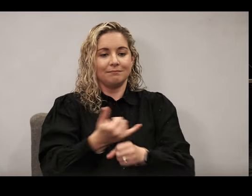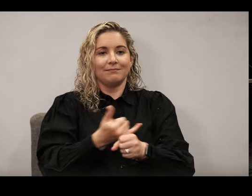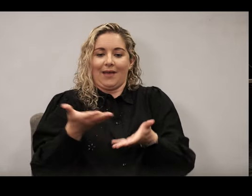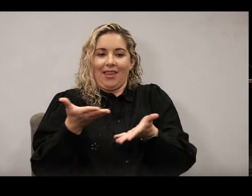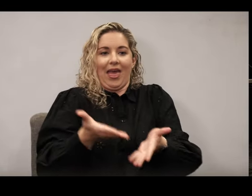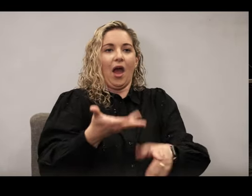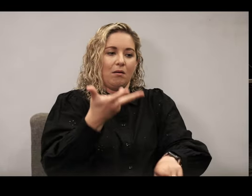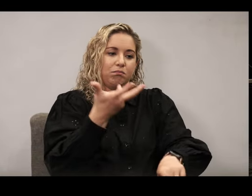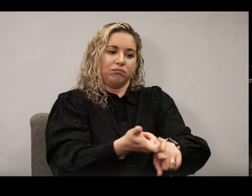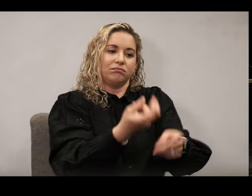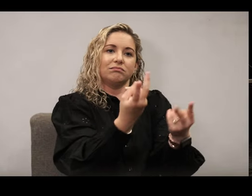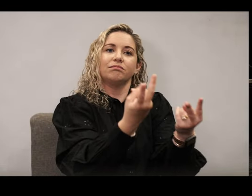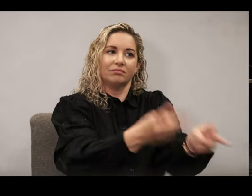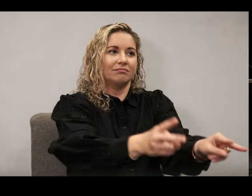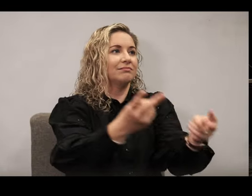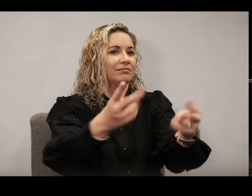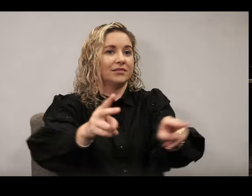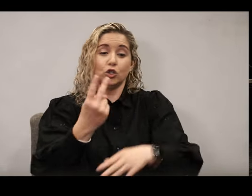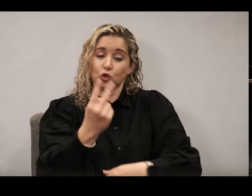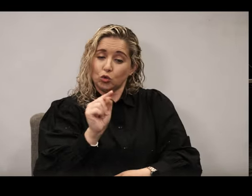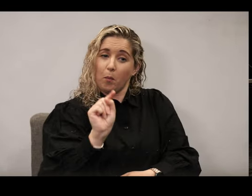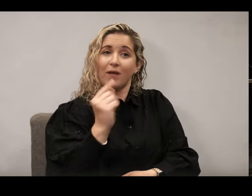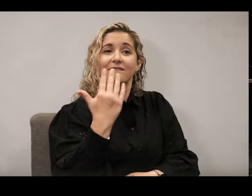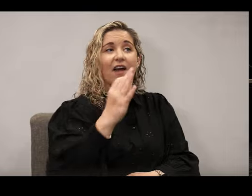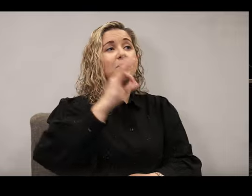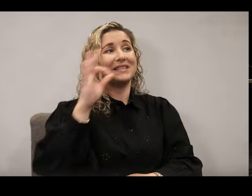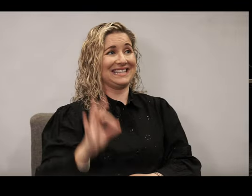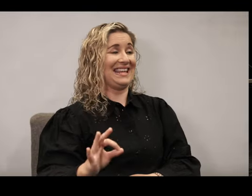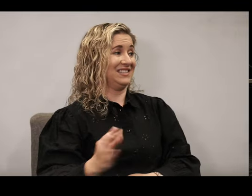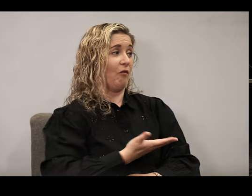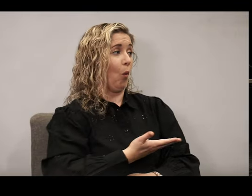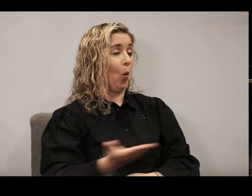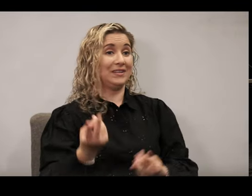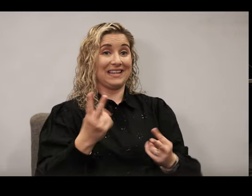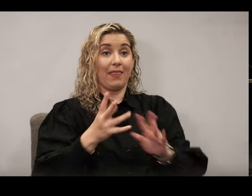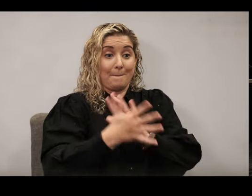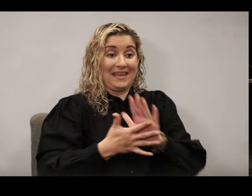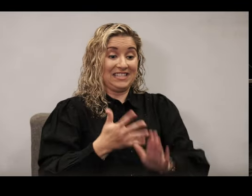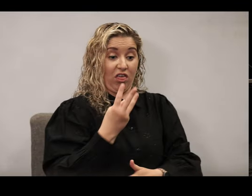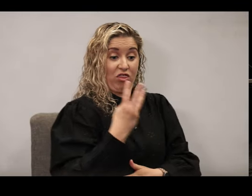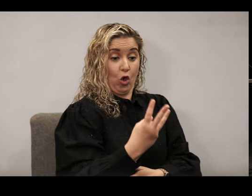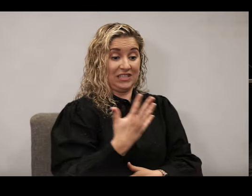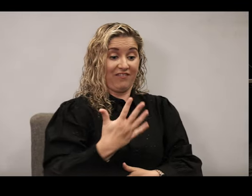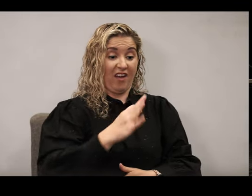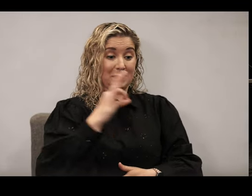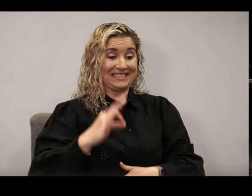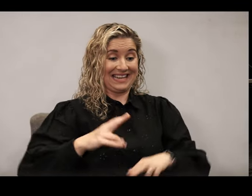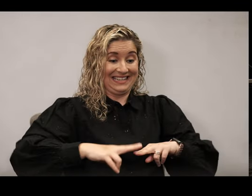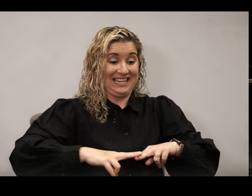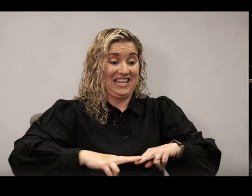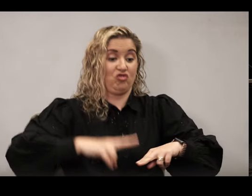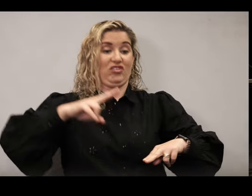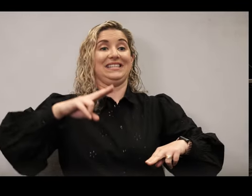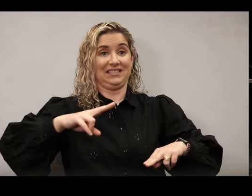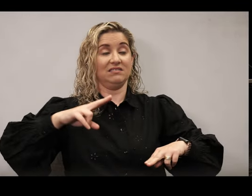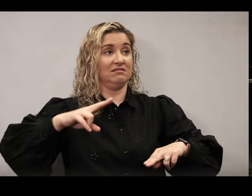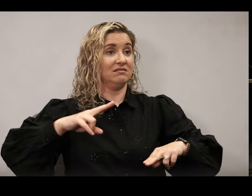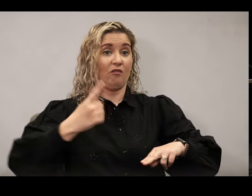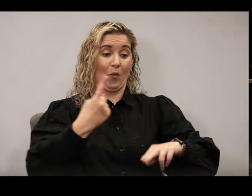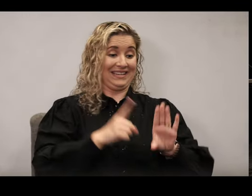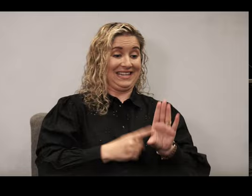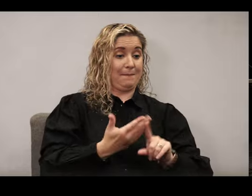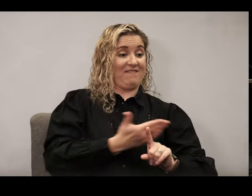2.5% of all deaths. This represents a growth of 34% on the year before. 34% of growth in